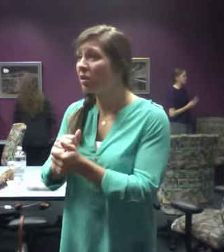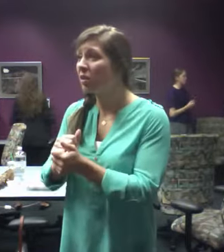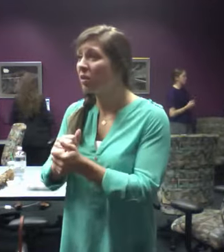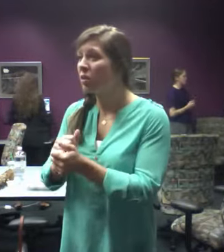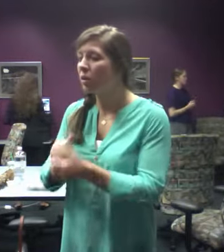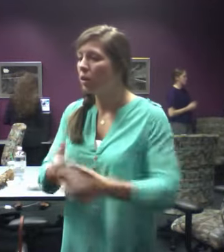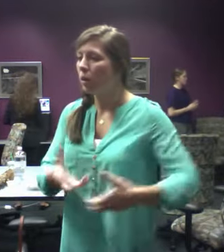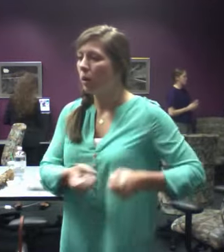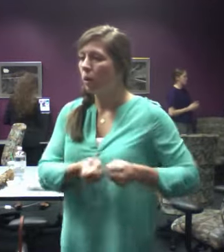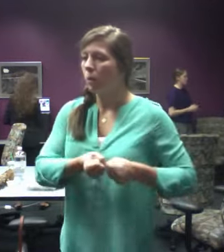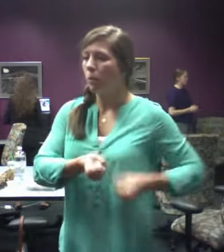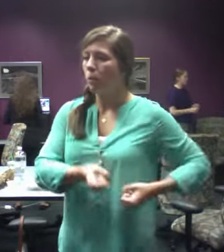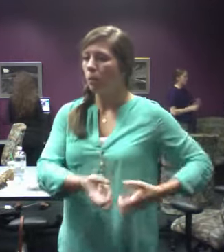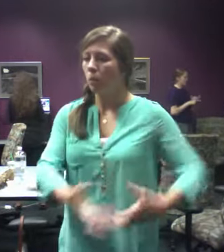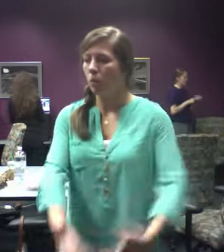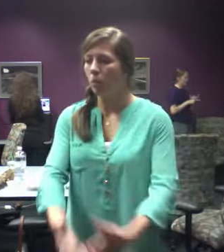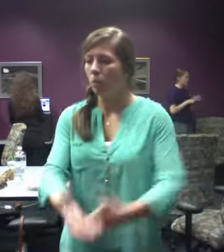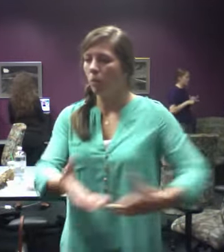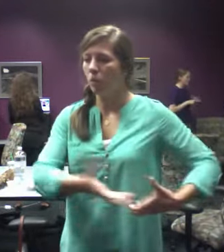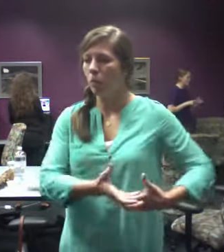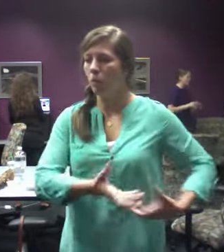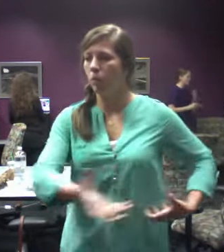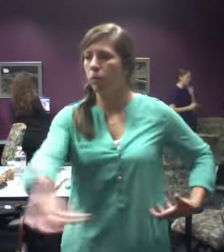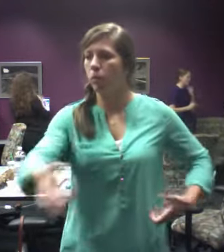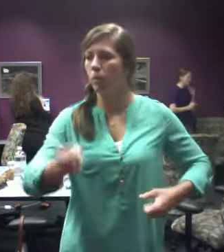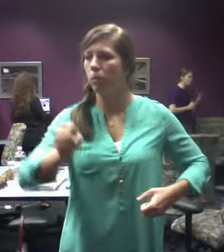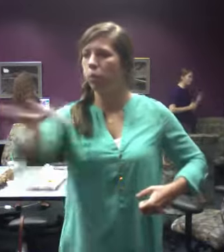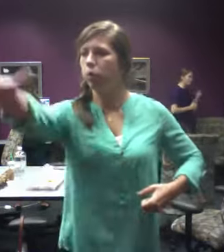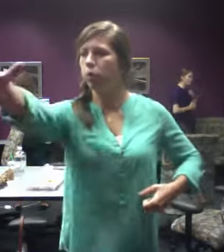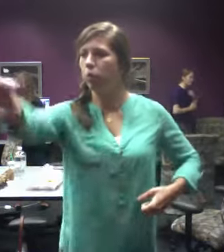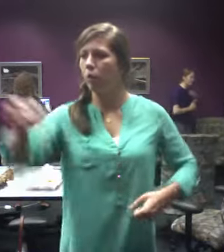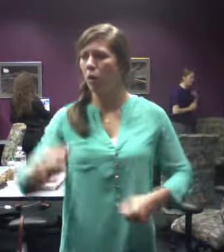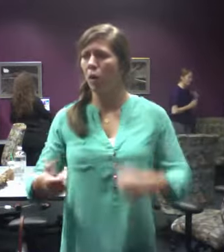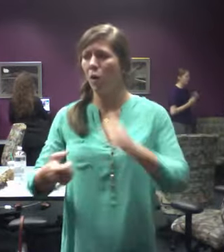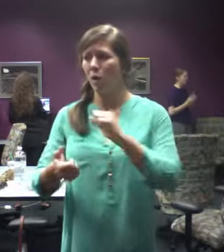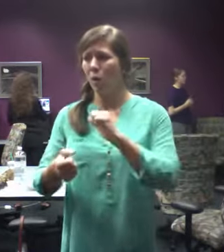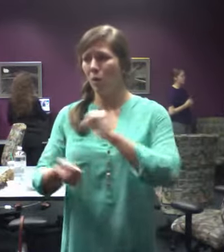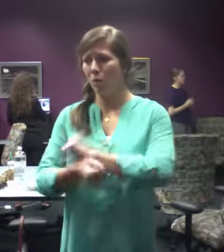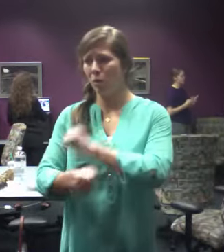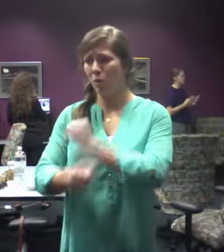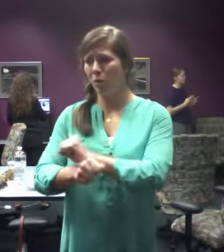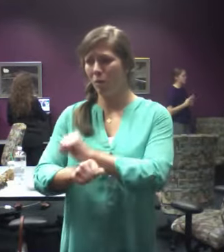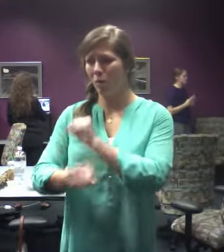colonies. They had so much area to try to regain. So the size of the colonies was a problem for